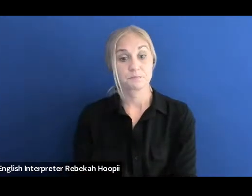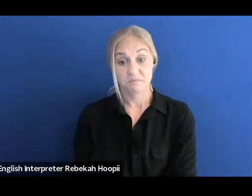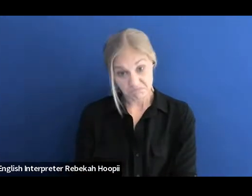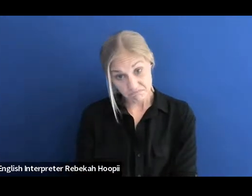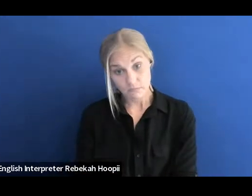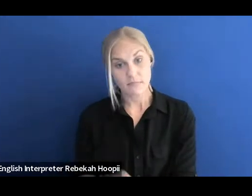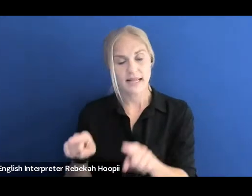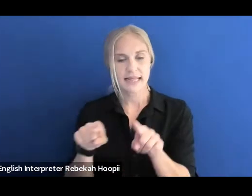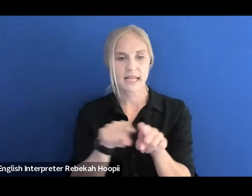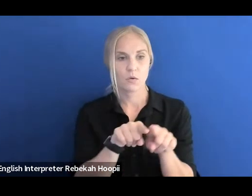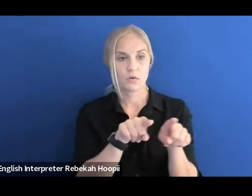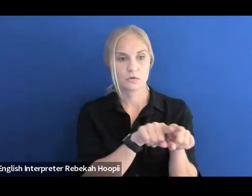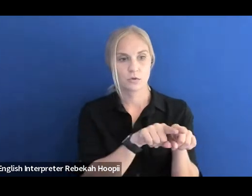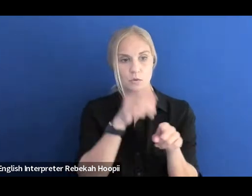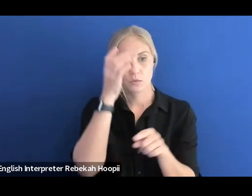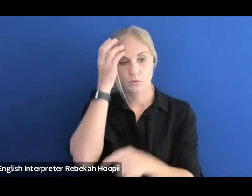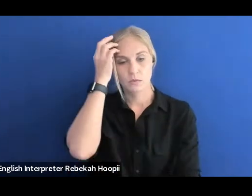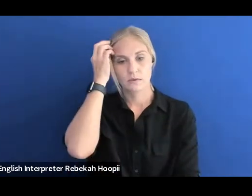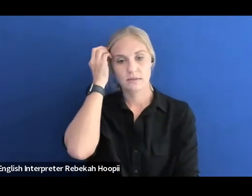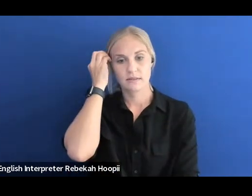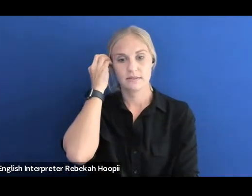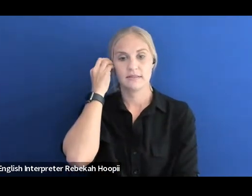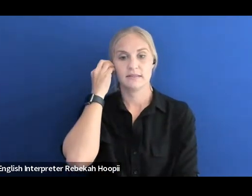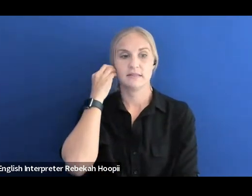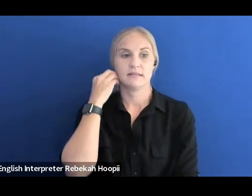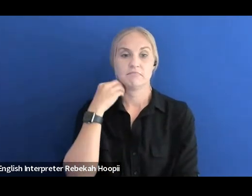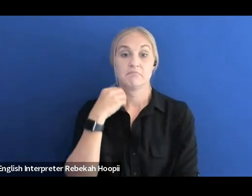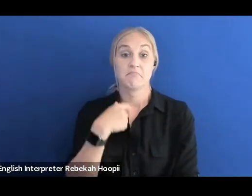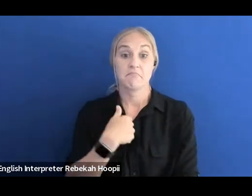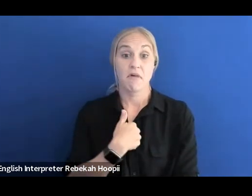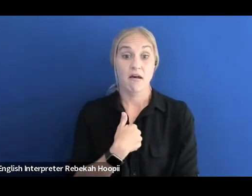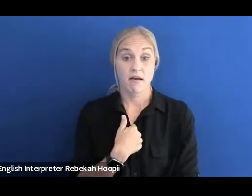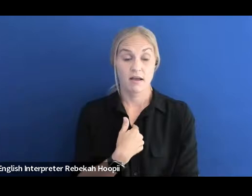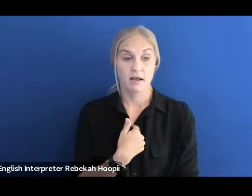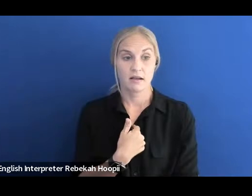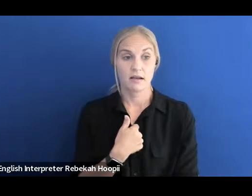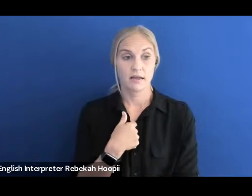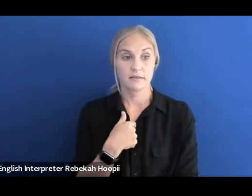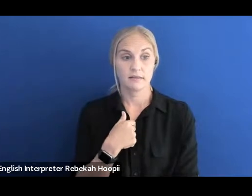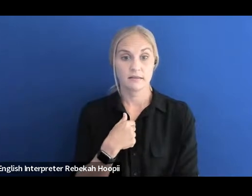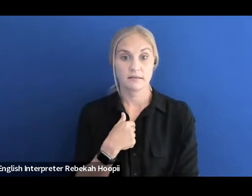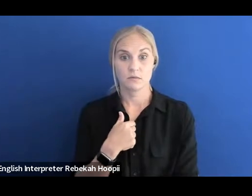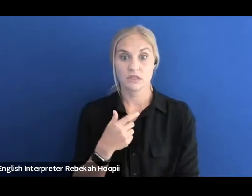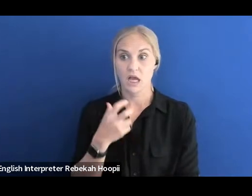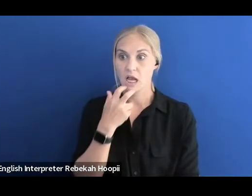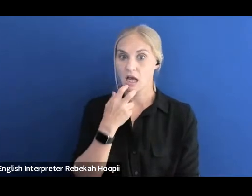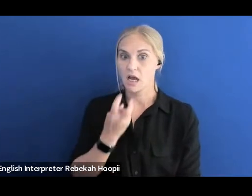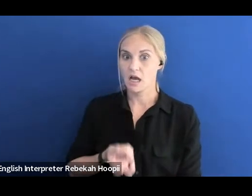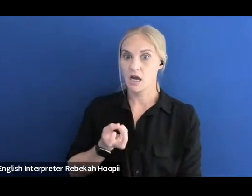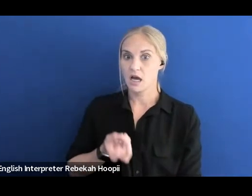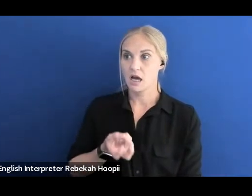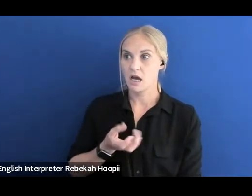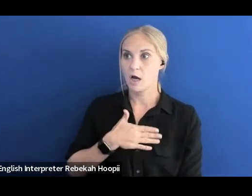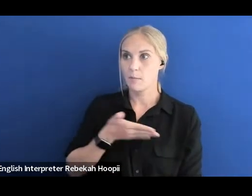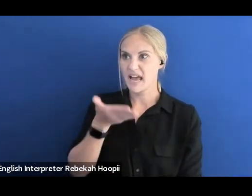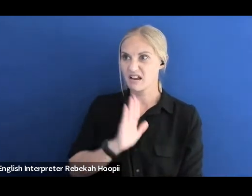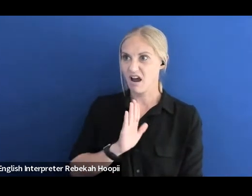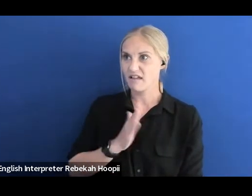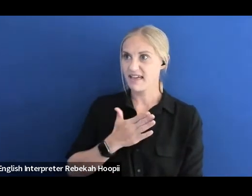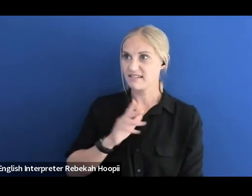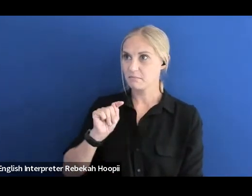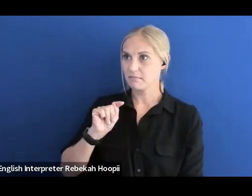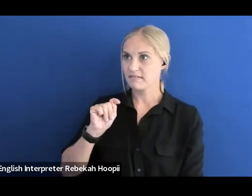extension, I just went into, oh my God, our tax dollars at